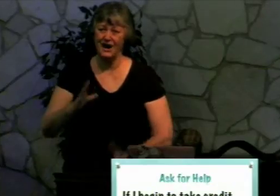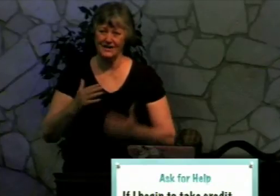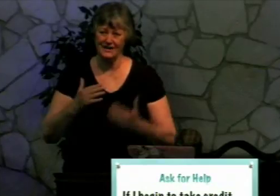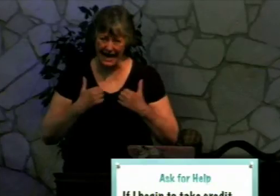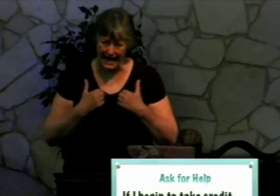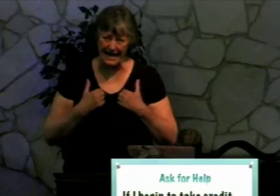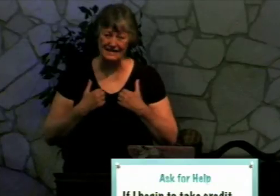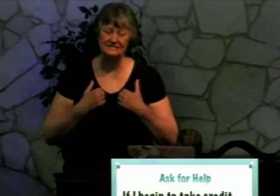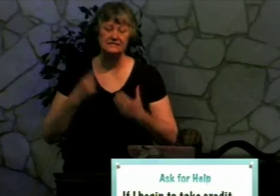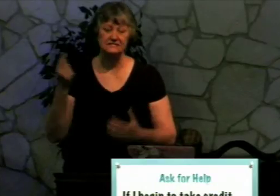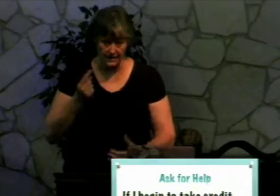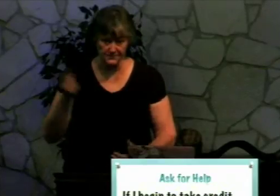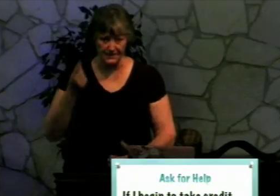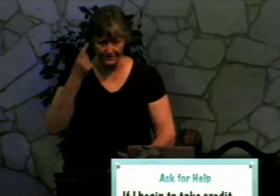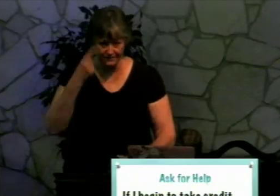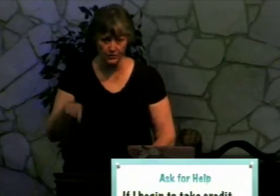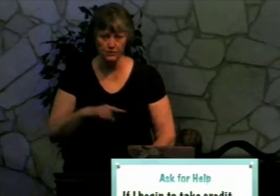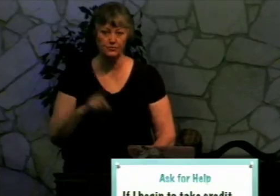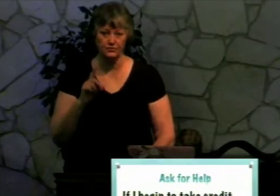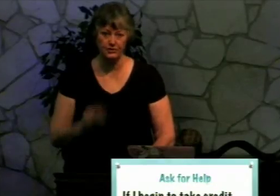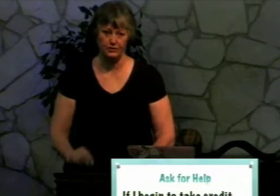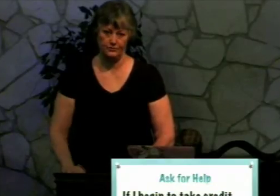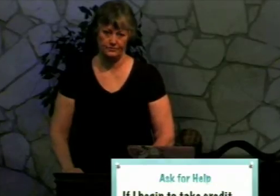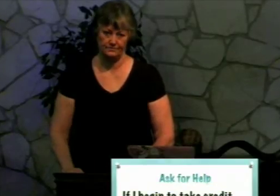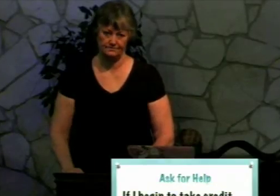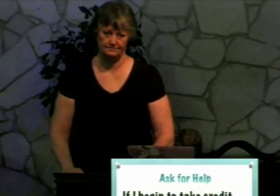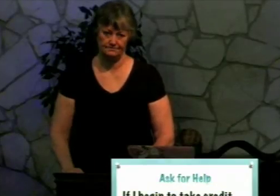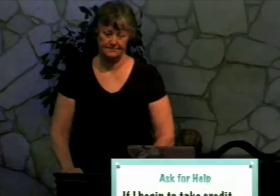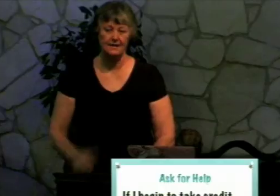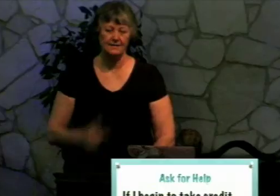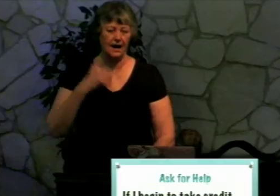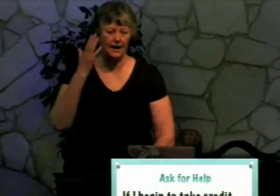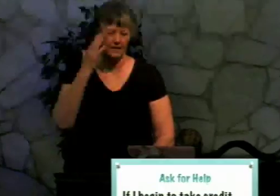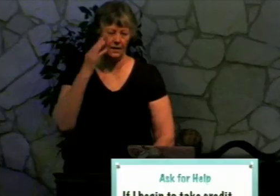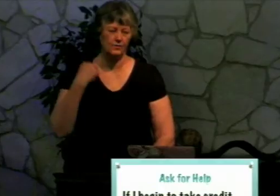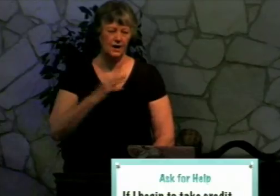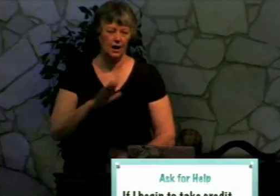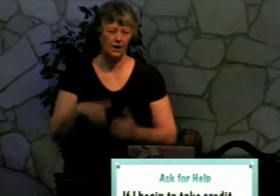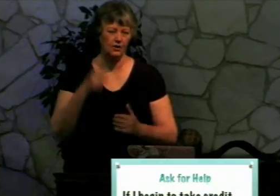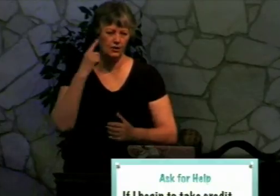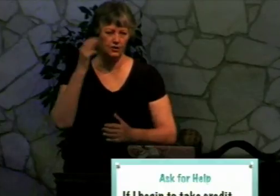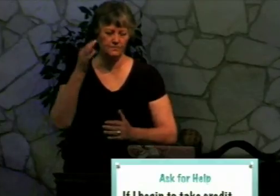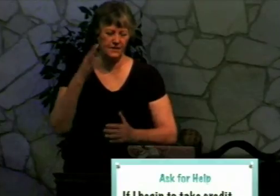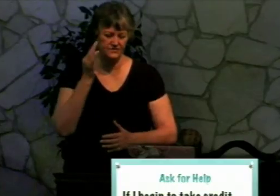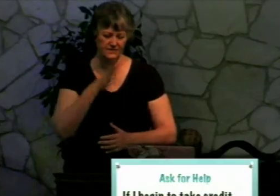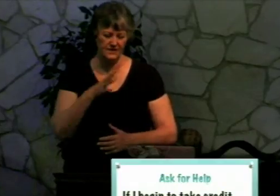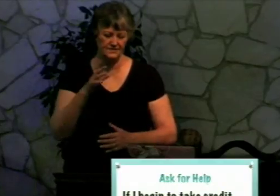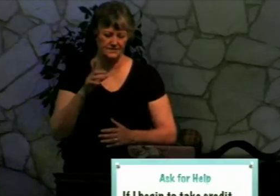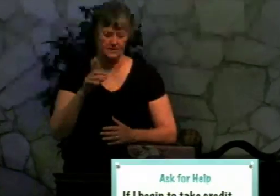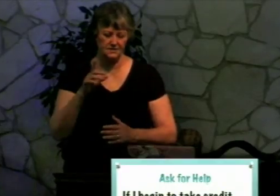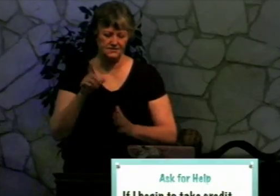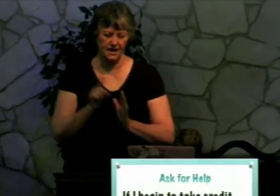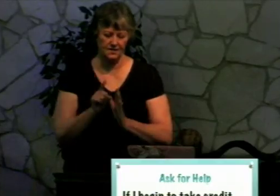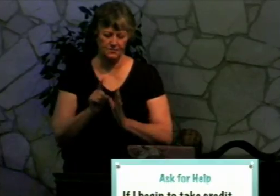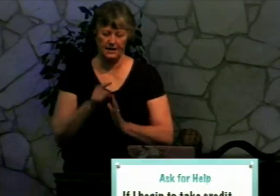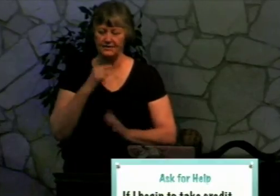God has something for you to do. Now, I know we all heard Pastor Fred's timer, but I